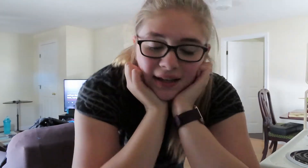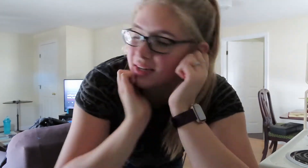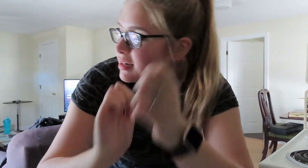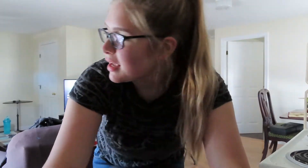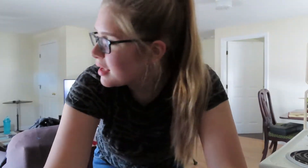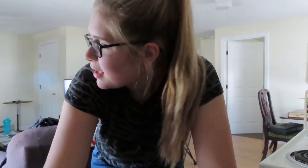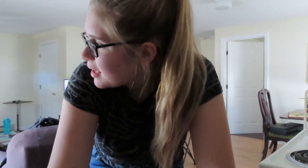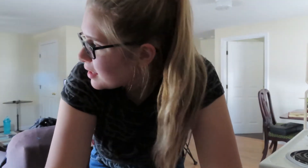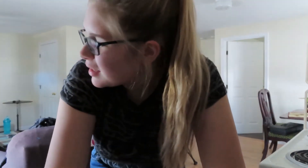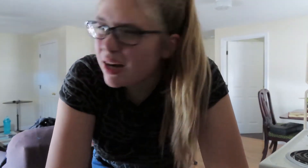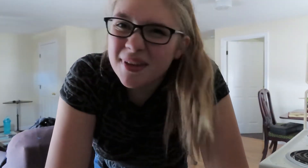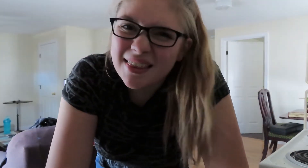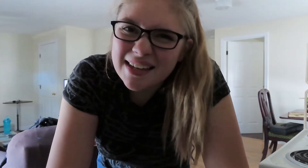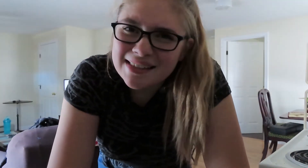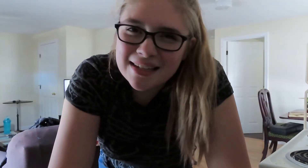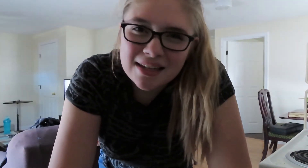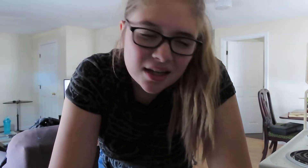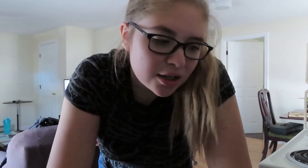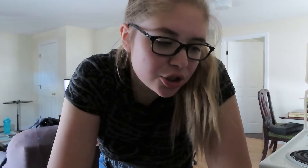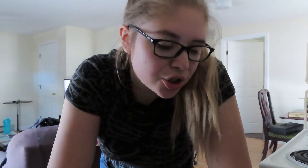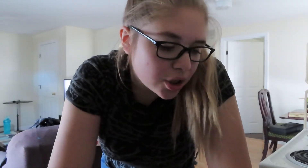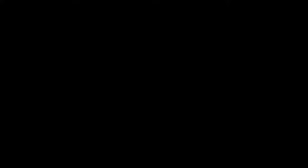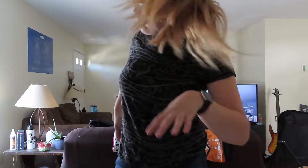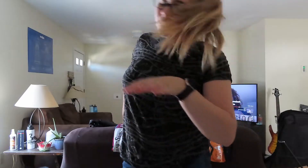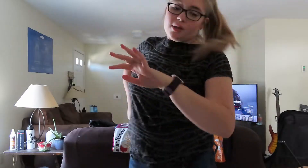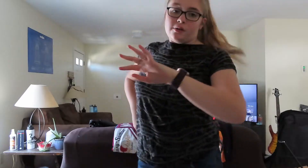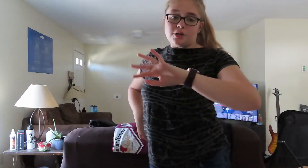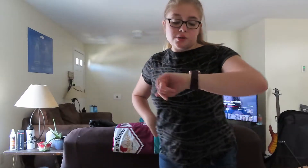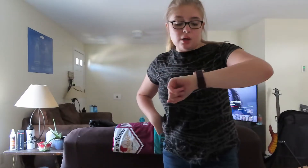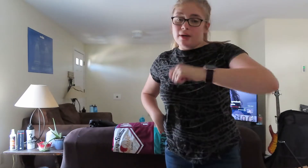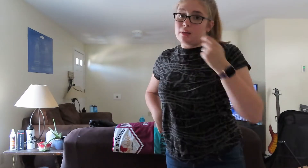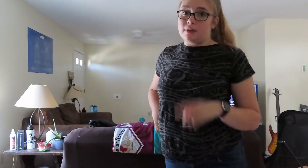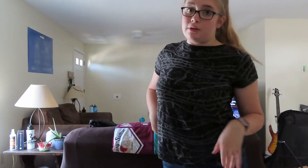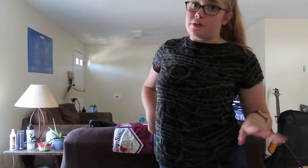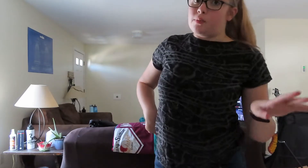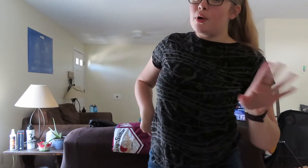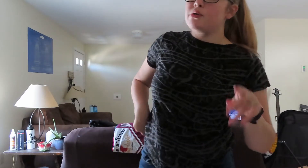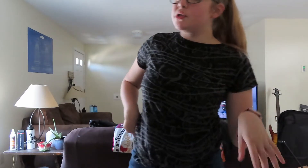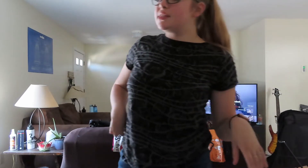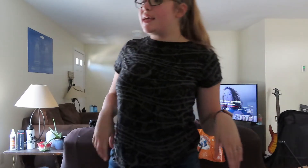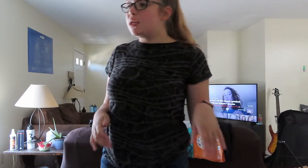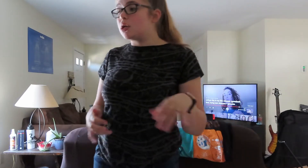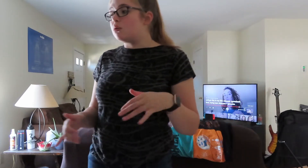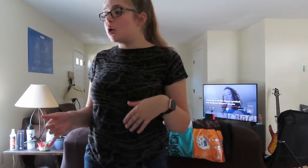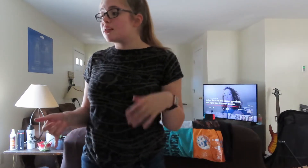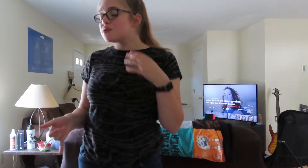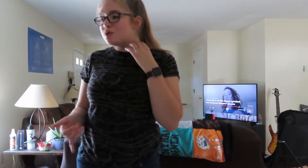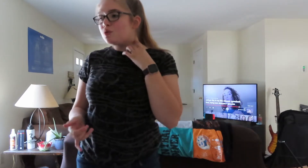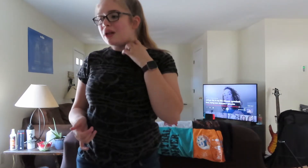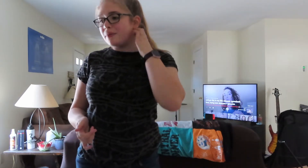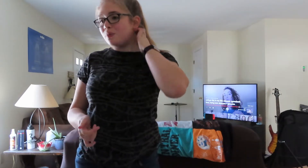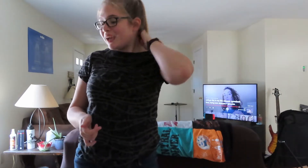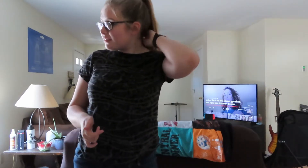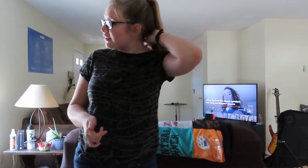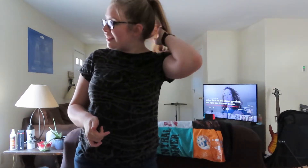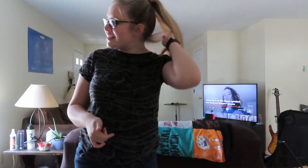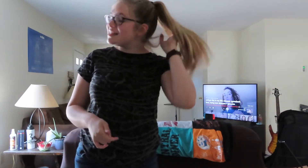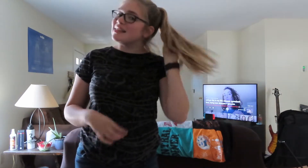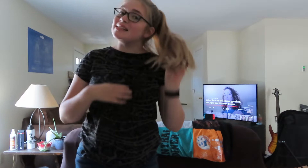can kind of be lazy ish also adria's going to let me know that there's a poster sale going on at school i've been waiting for this they